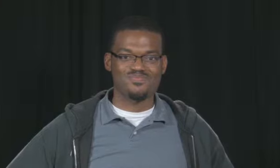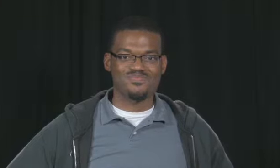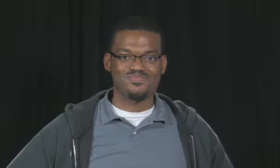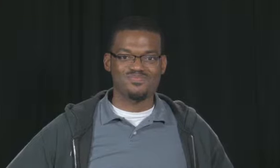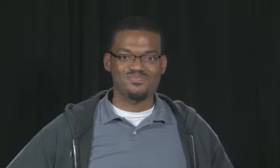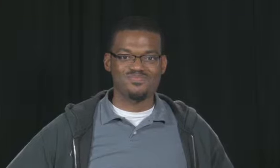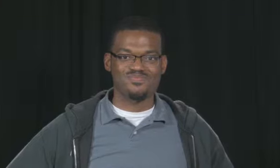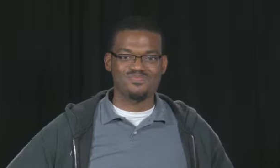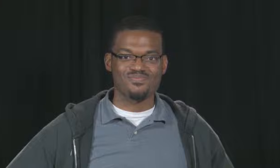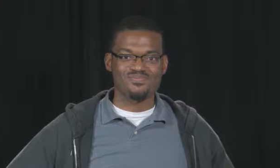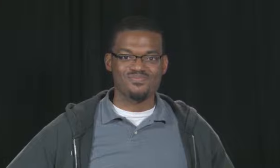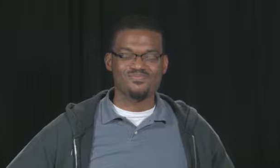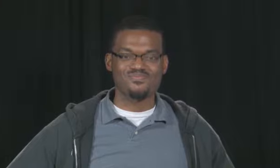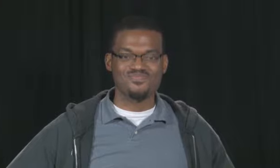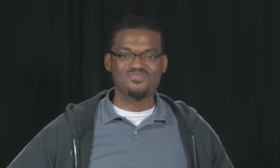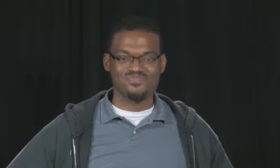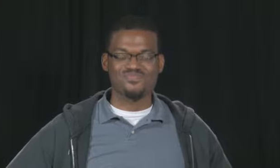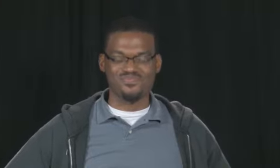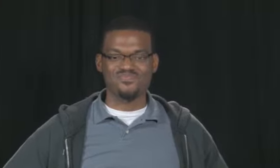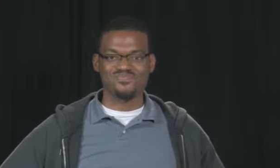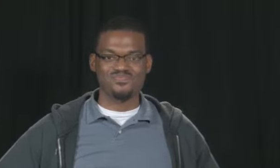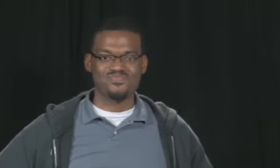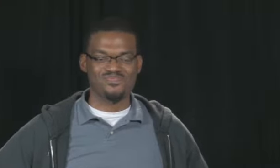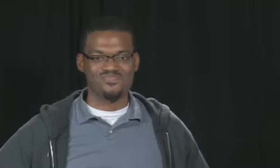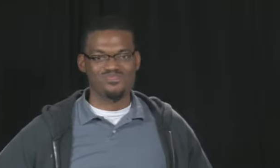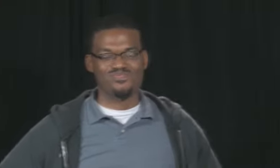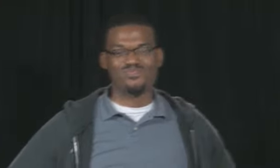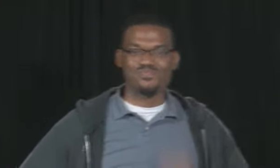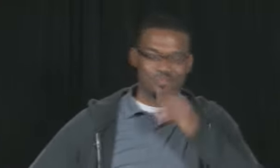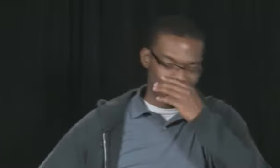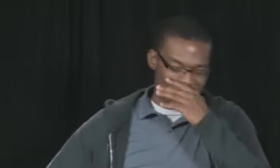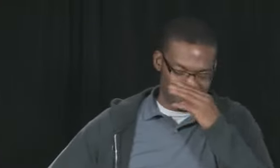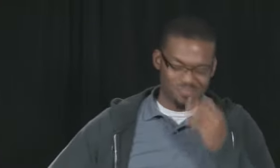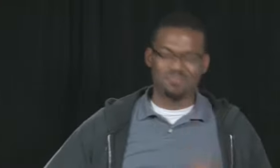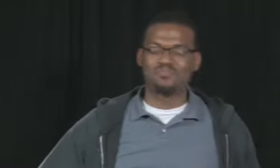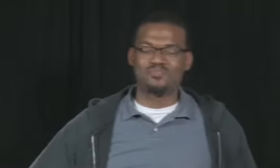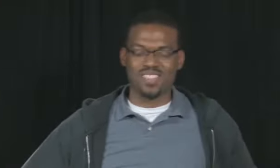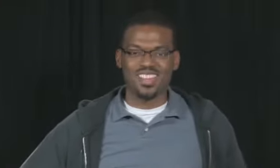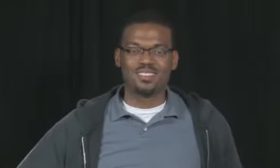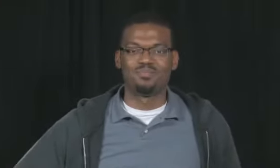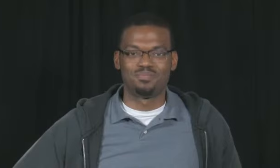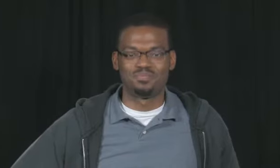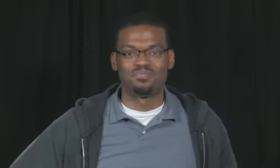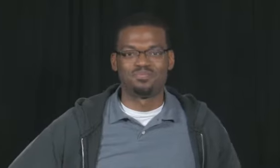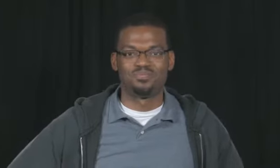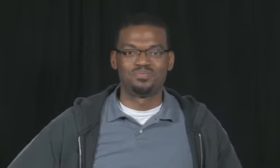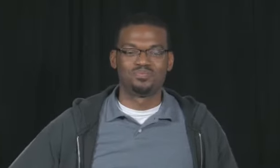still have that contrast, right? Mm-hmm. Where you started higher than... Hmm, yeah.